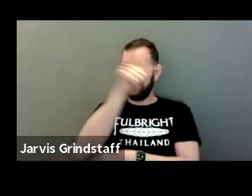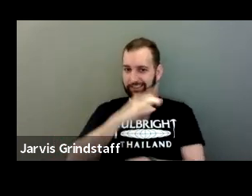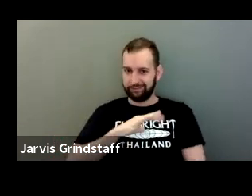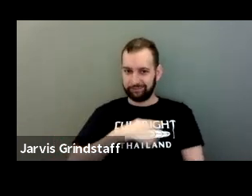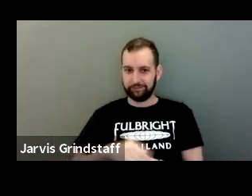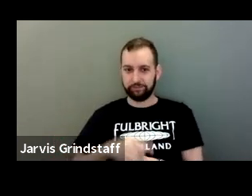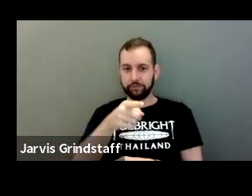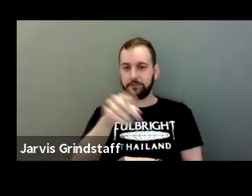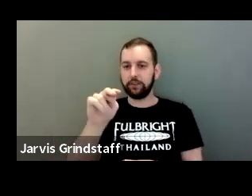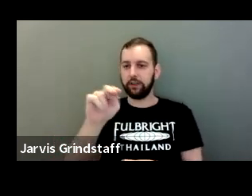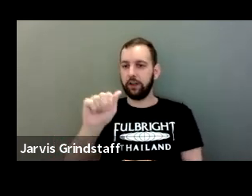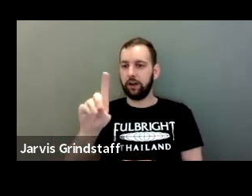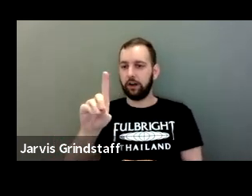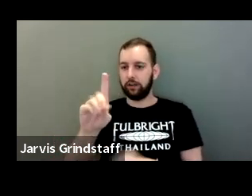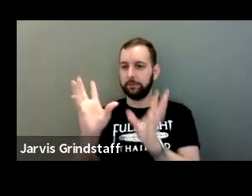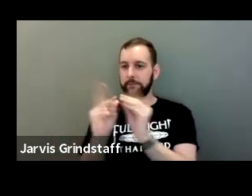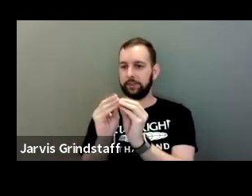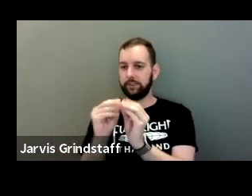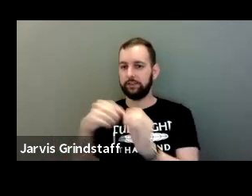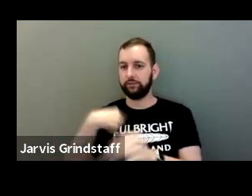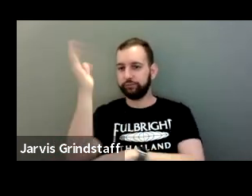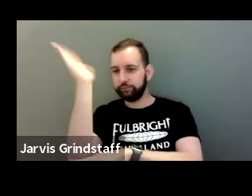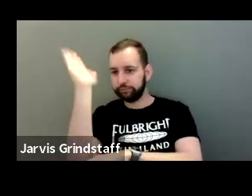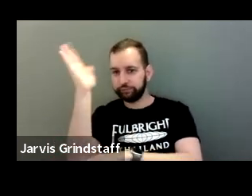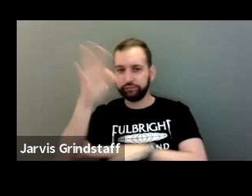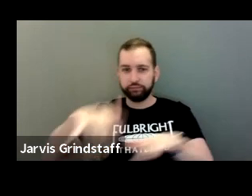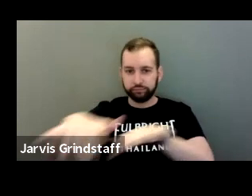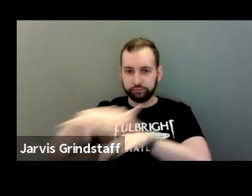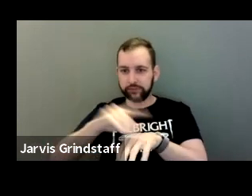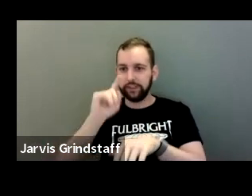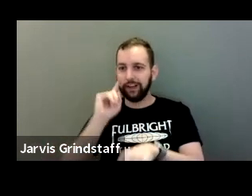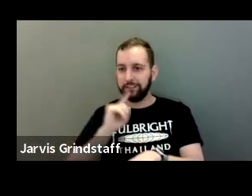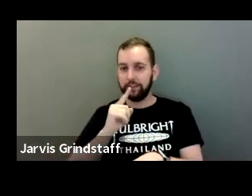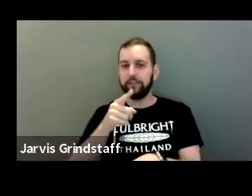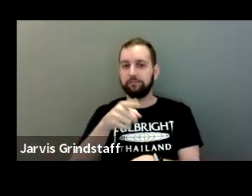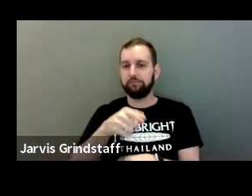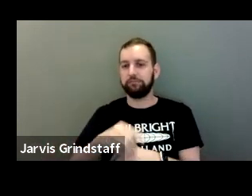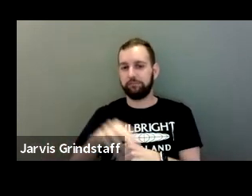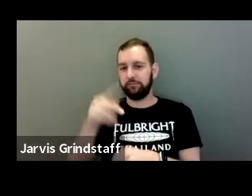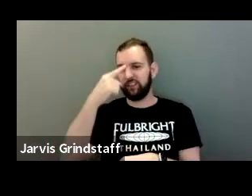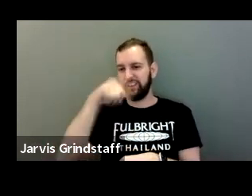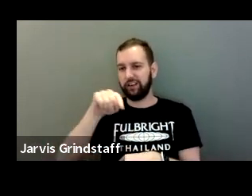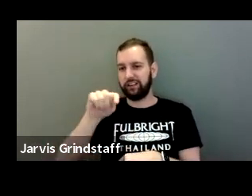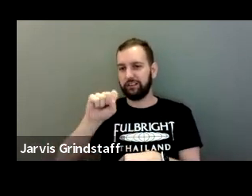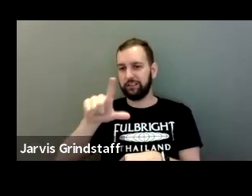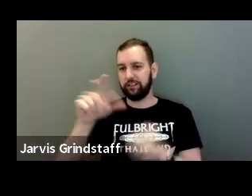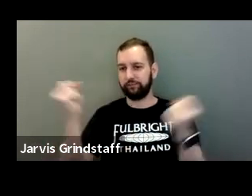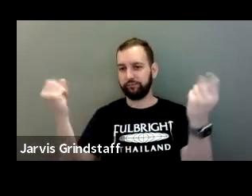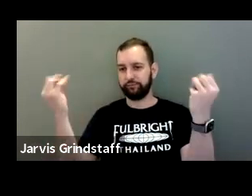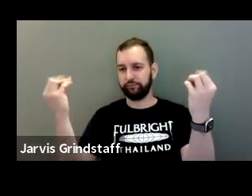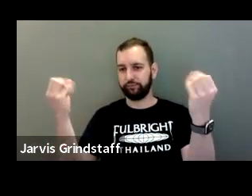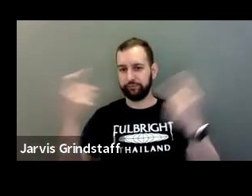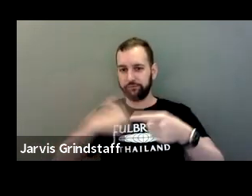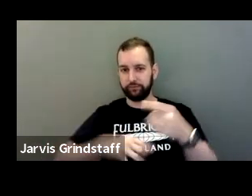This is Charles's son, who I met over there. This is the NADT meeting where I gave a presentation